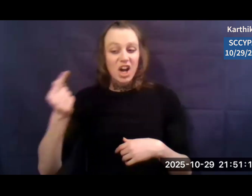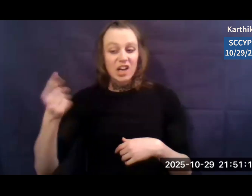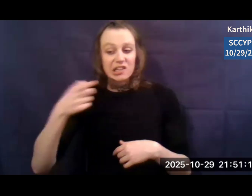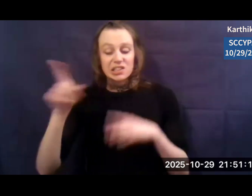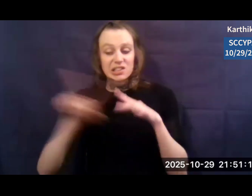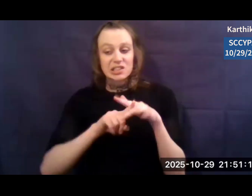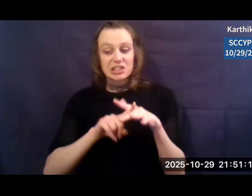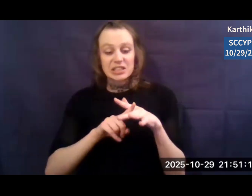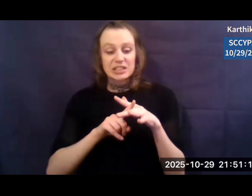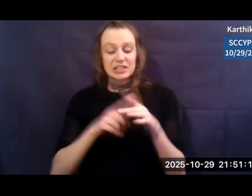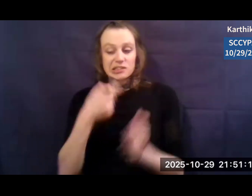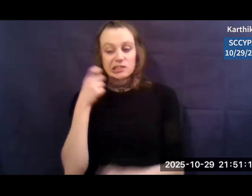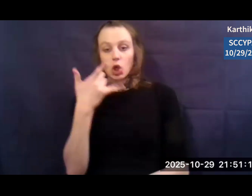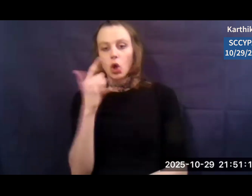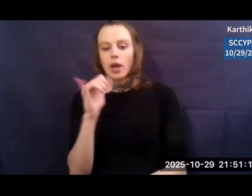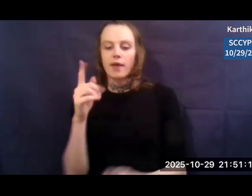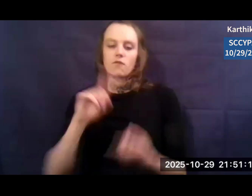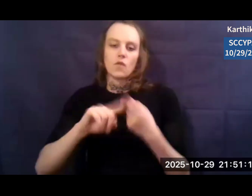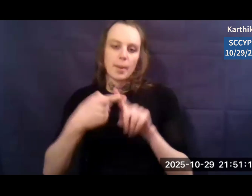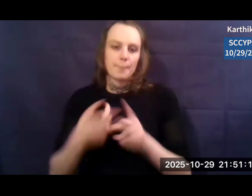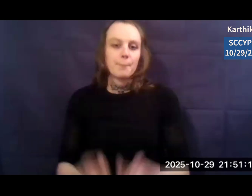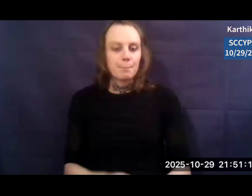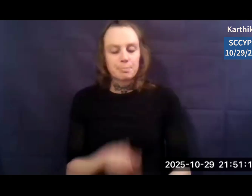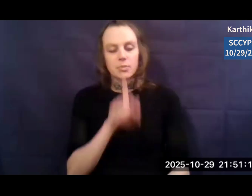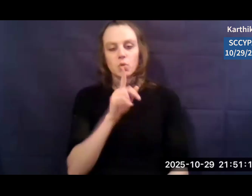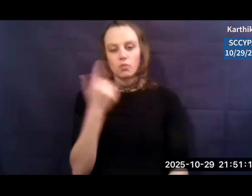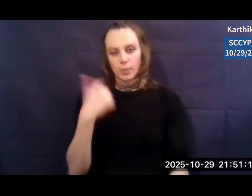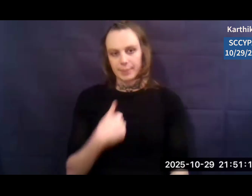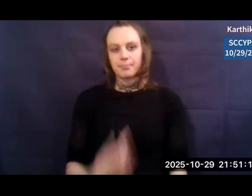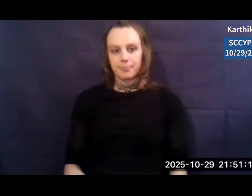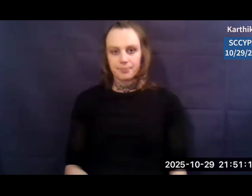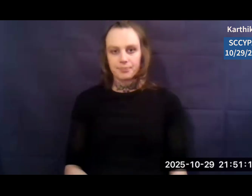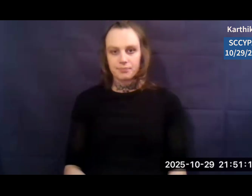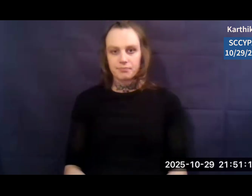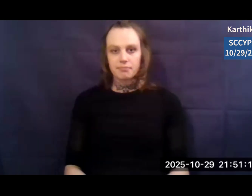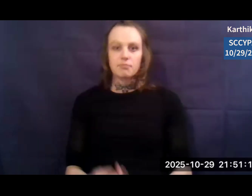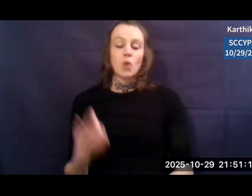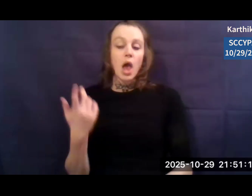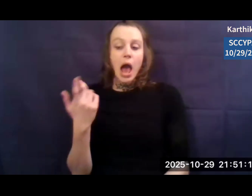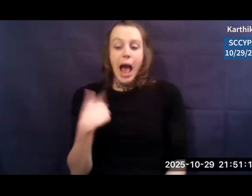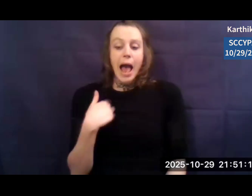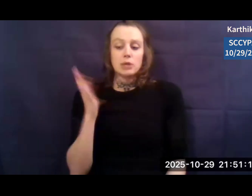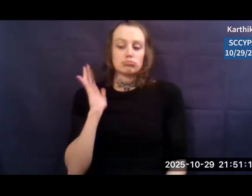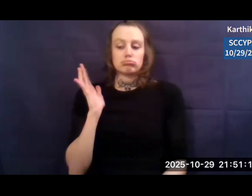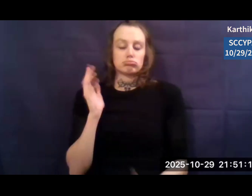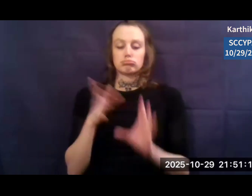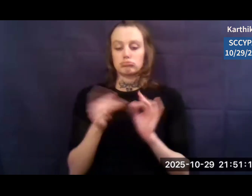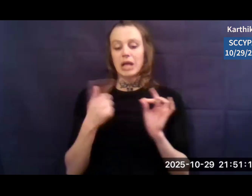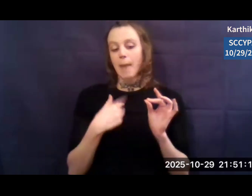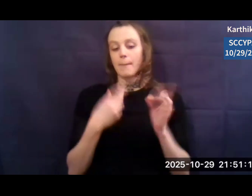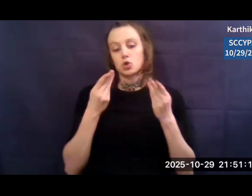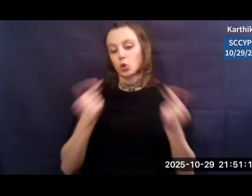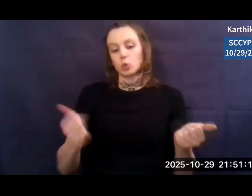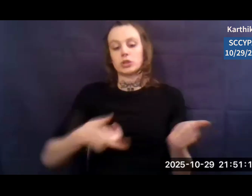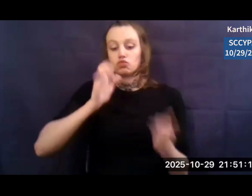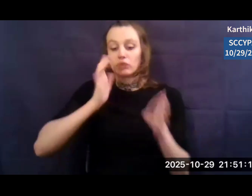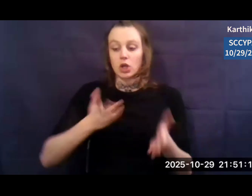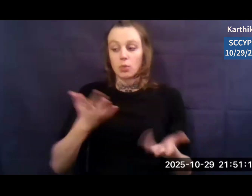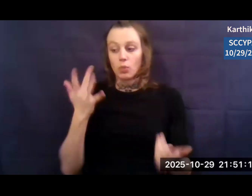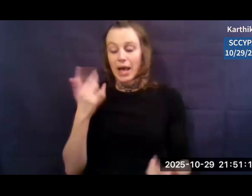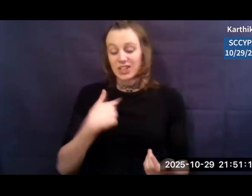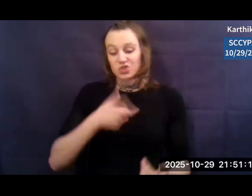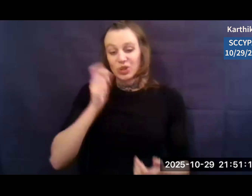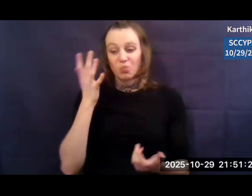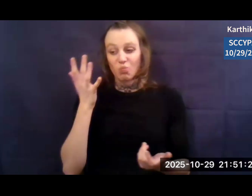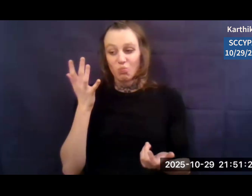it that was definitely true for me. I sometimes even said that I was a solution drinker. I drank because I wanted a solution.